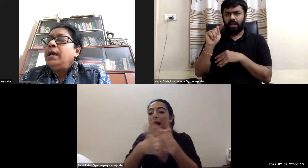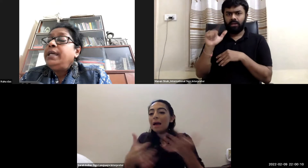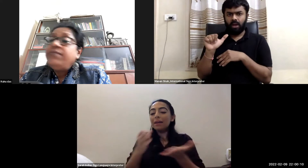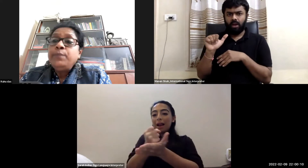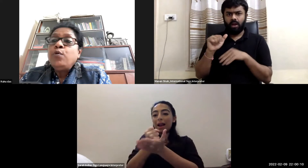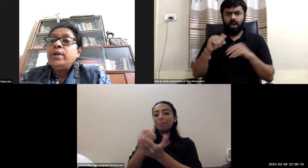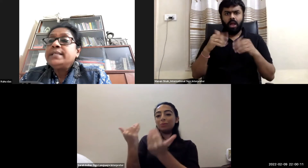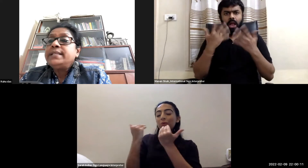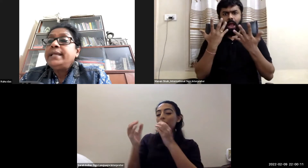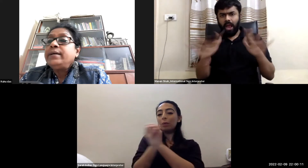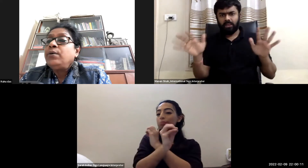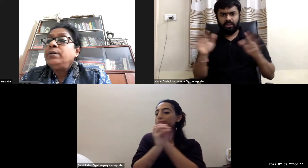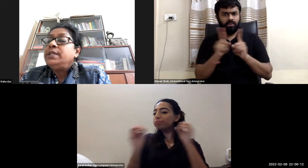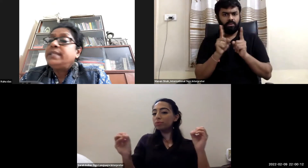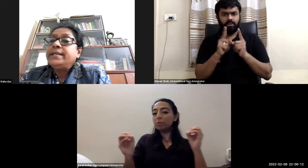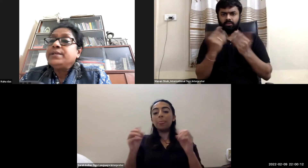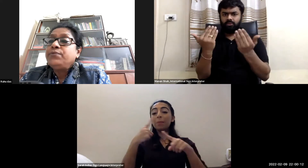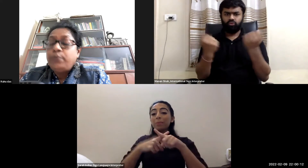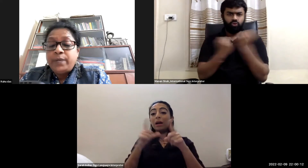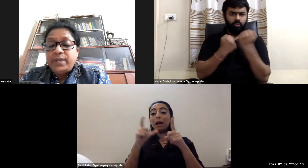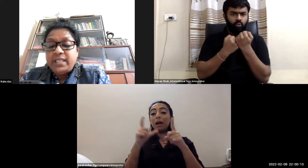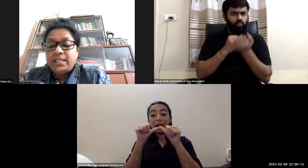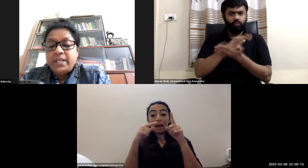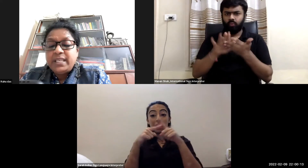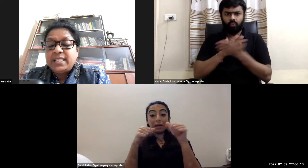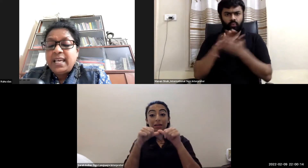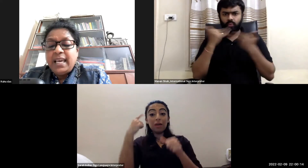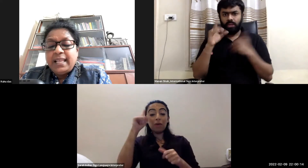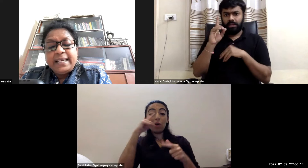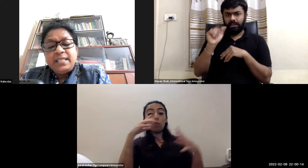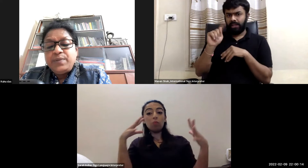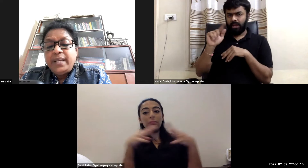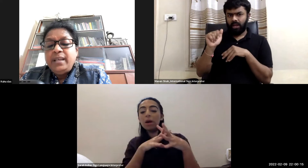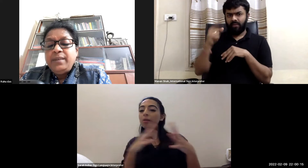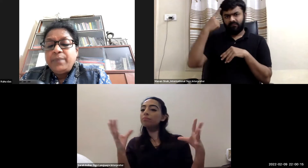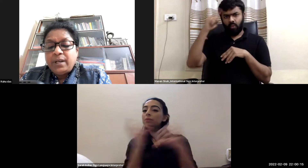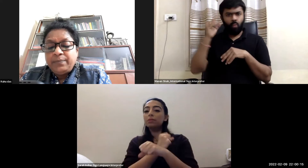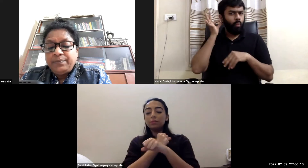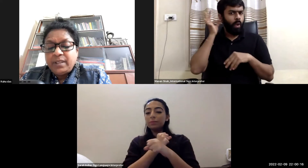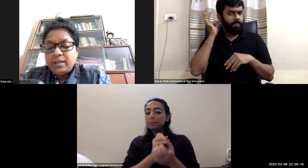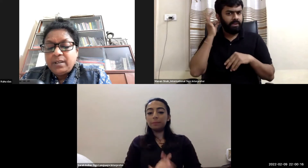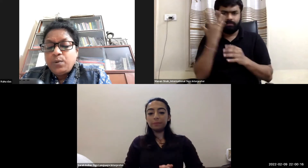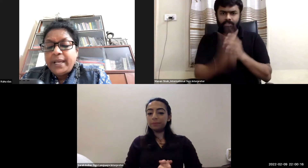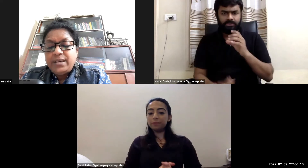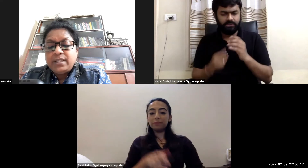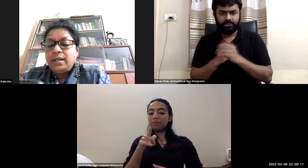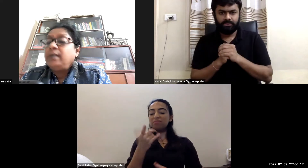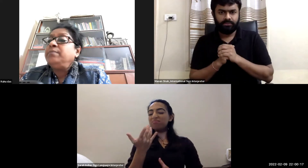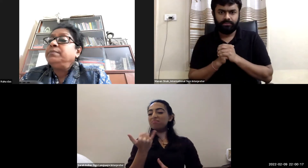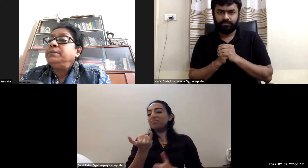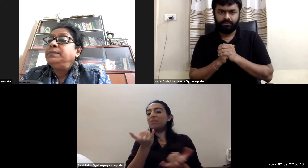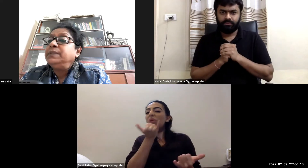have even more or less data on the status of women with disabilities. That is really